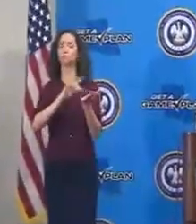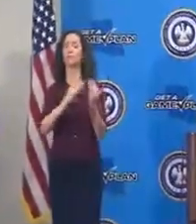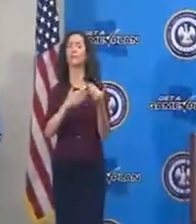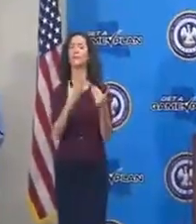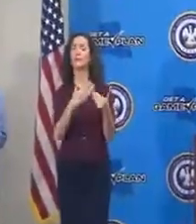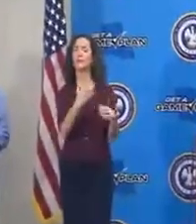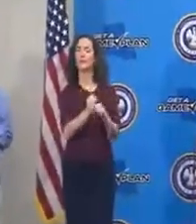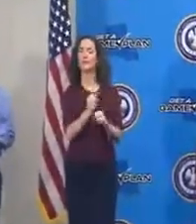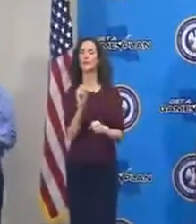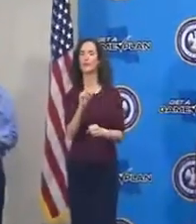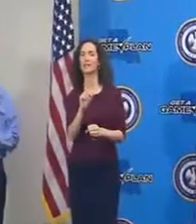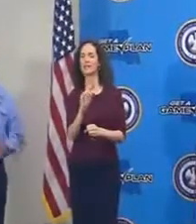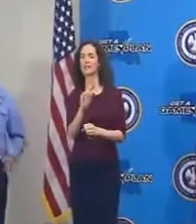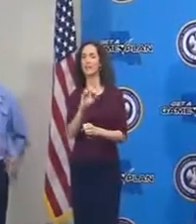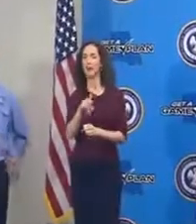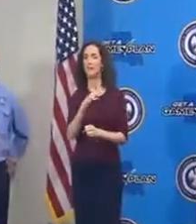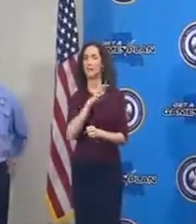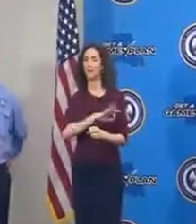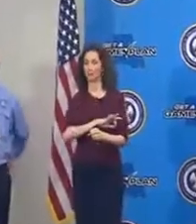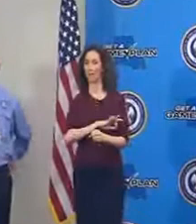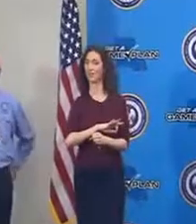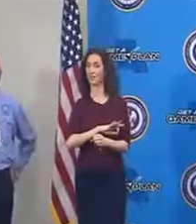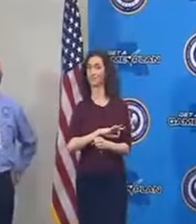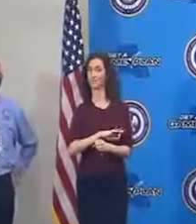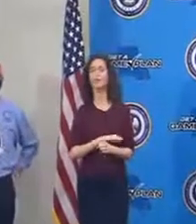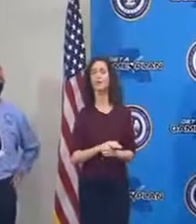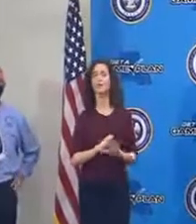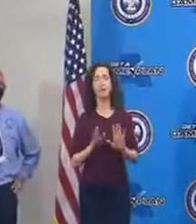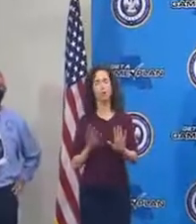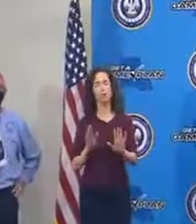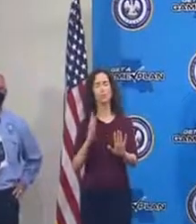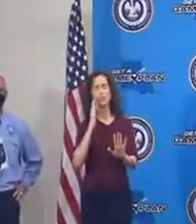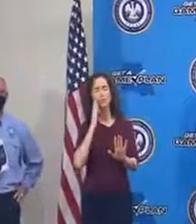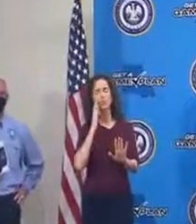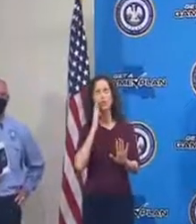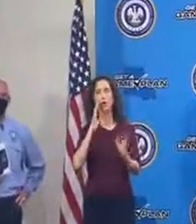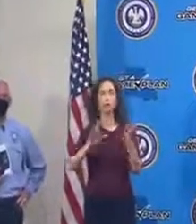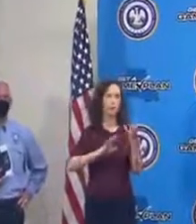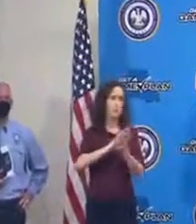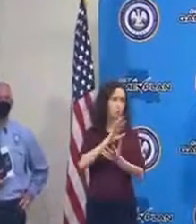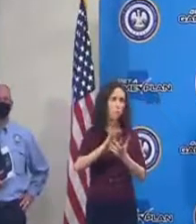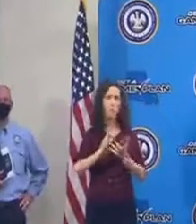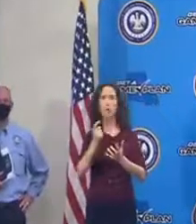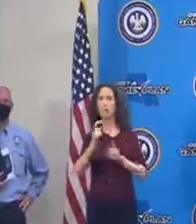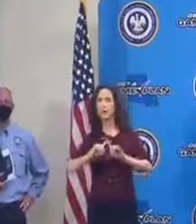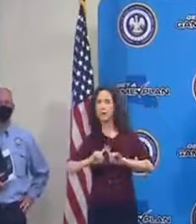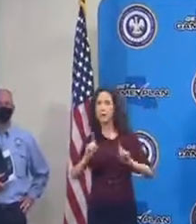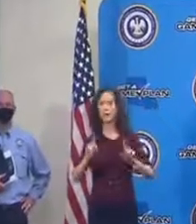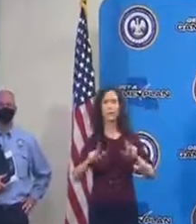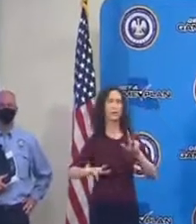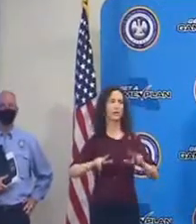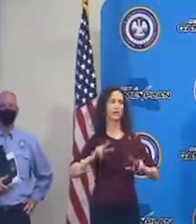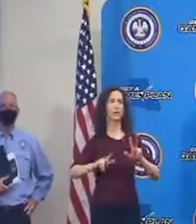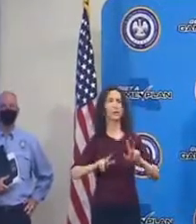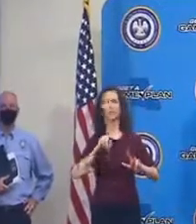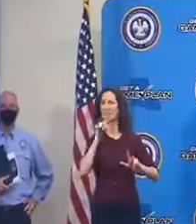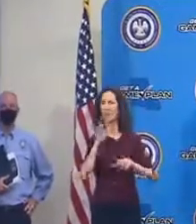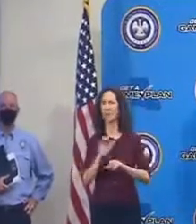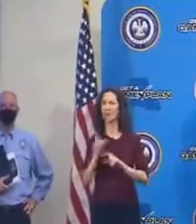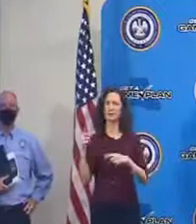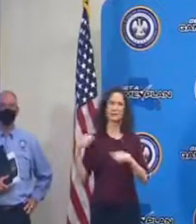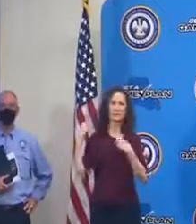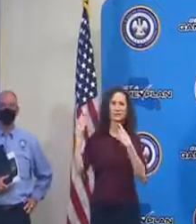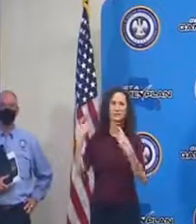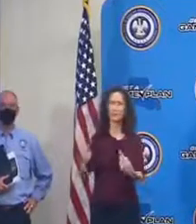DSNAP benefits. So we know there's confusion. We know it's a little different. It's not like we used to do it in the